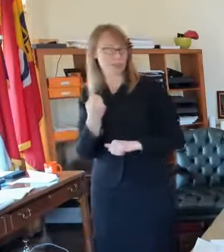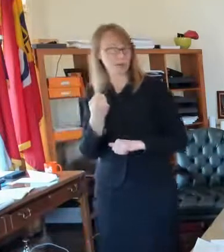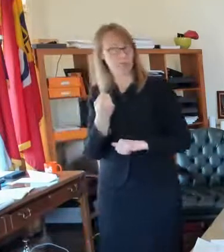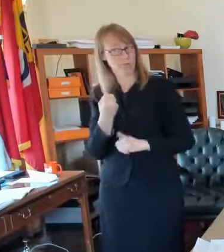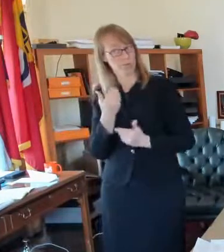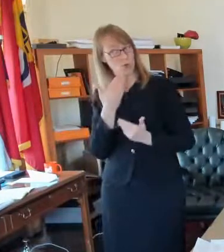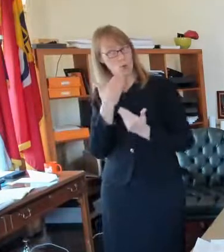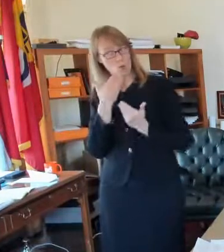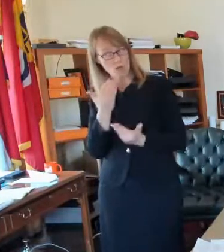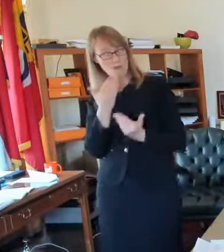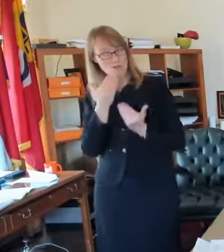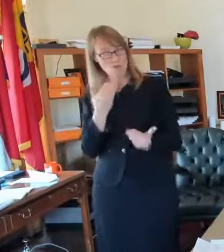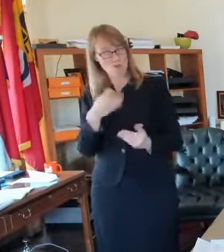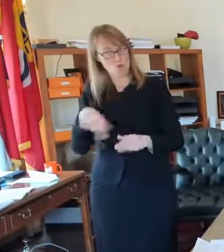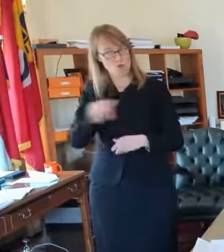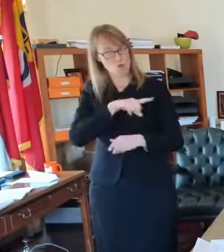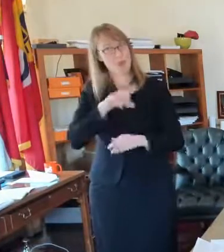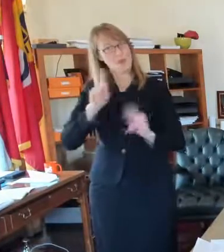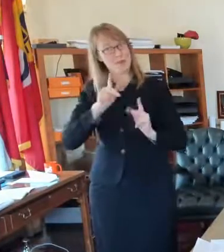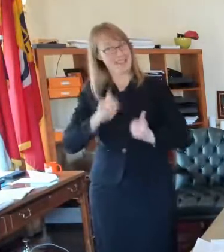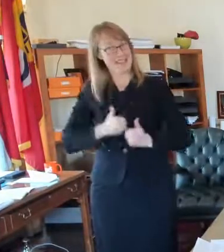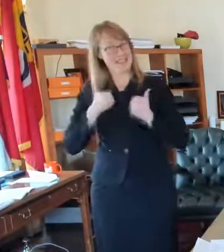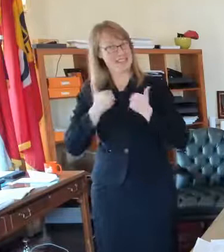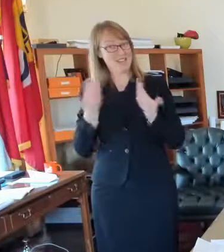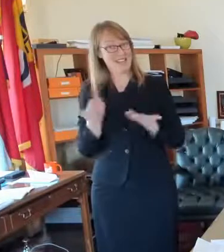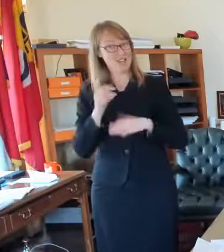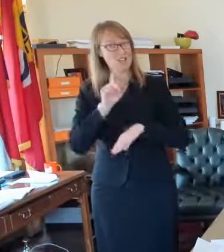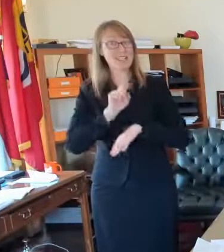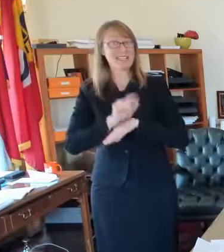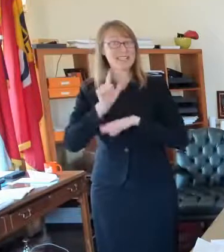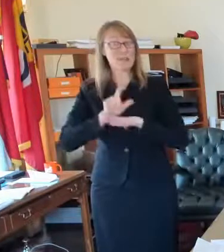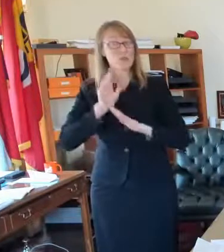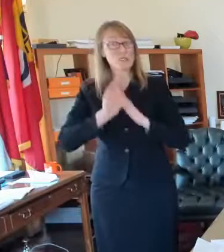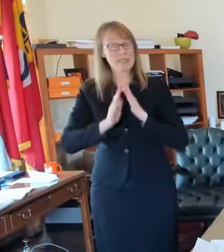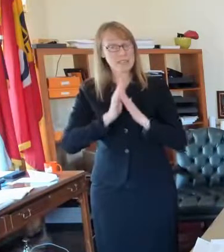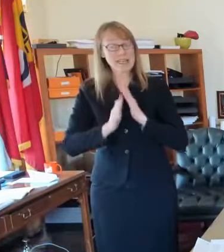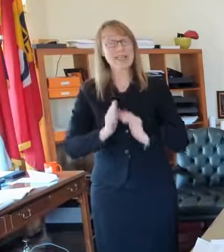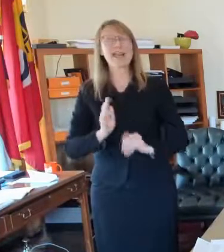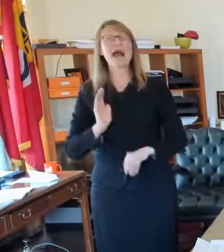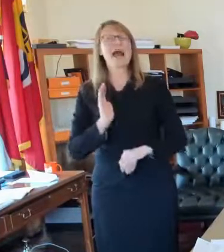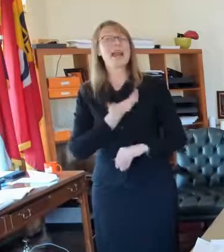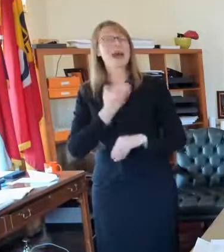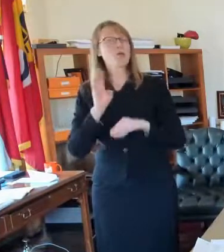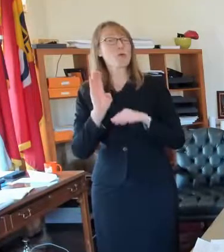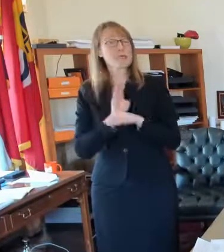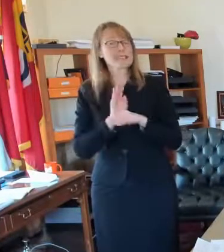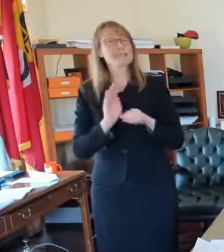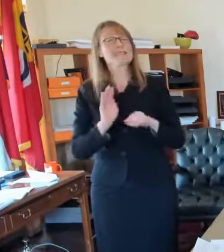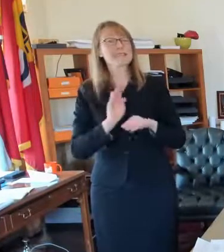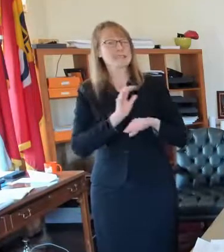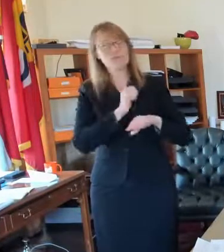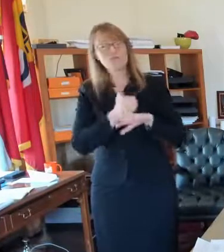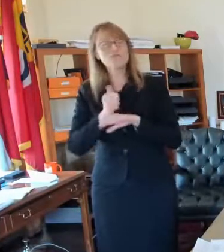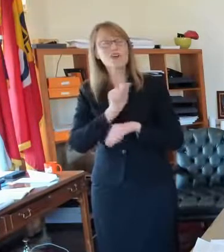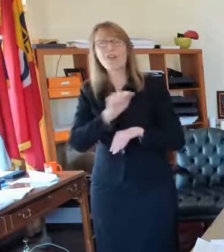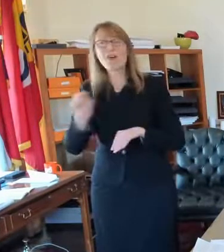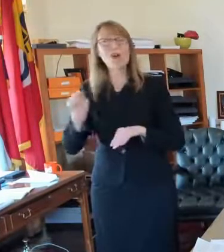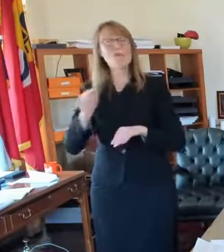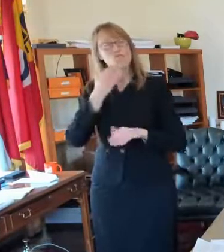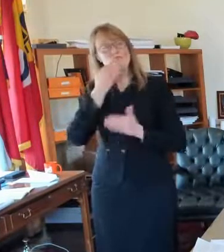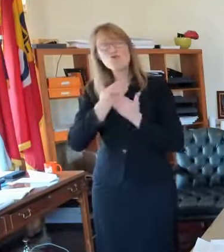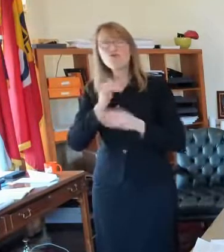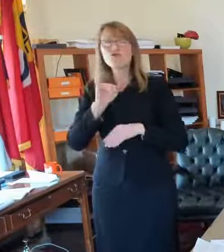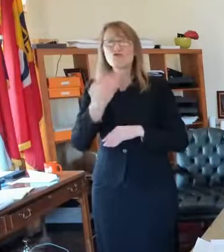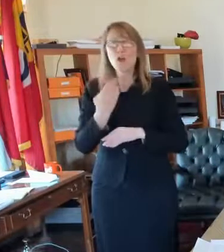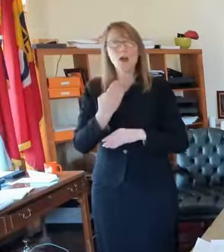to the residents of St. Louis and to our businesses, many of whom are doing a great job of following all the